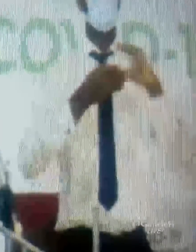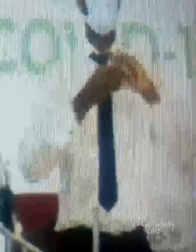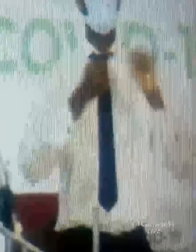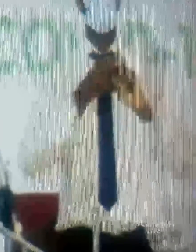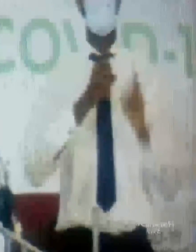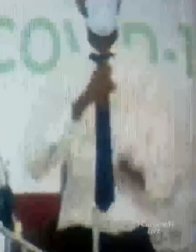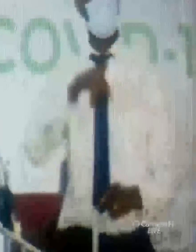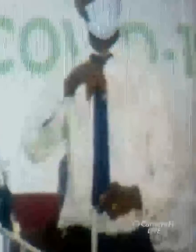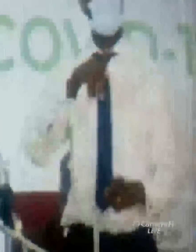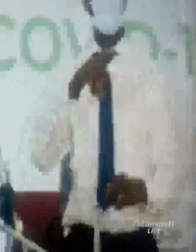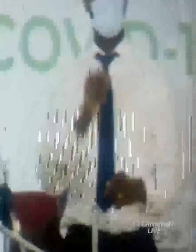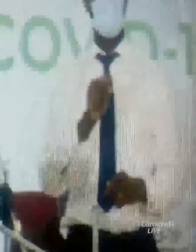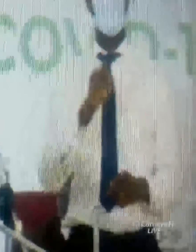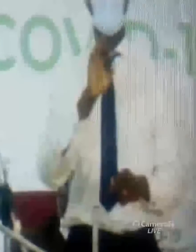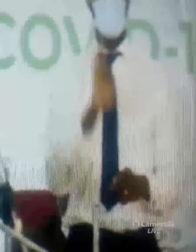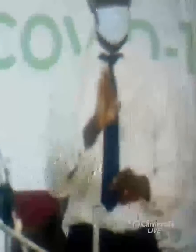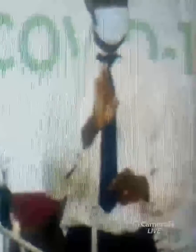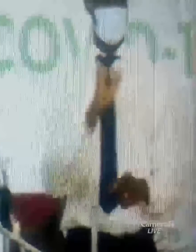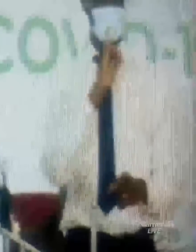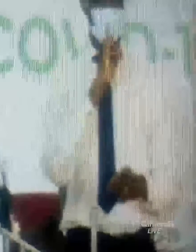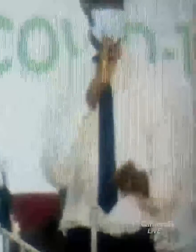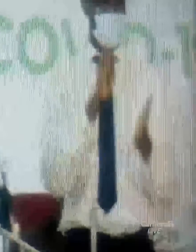that